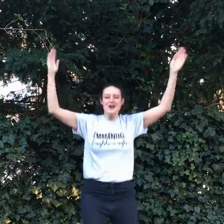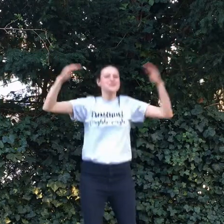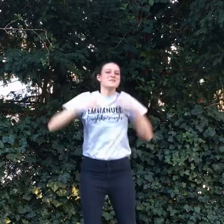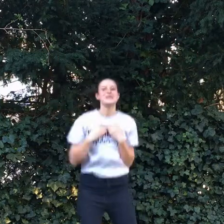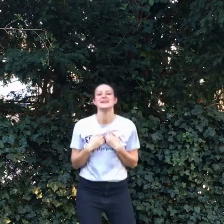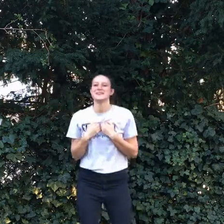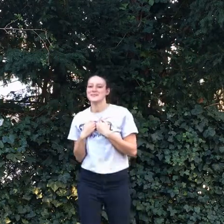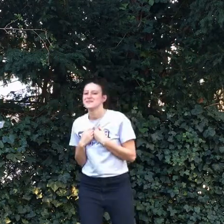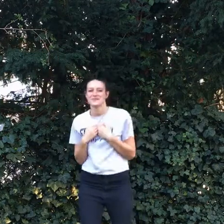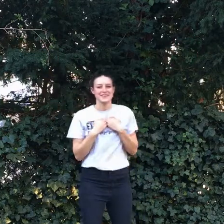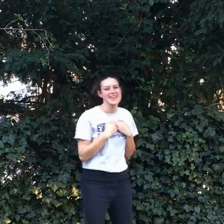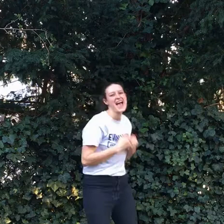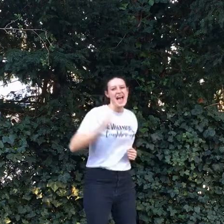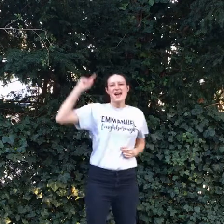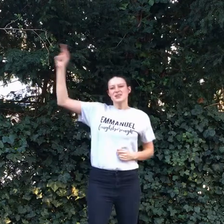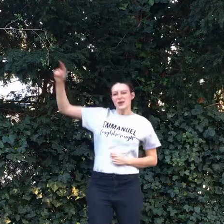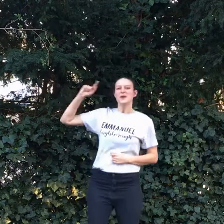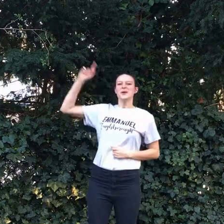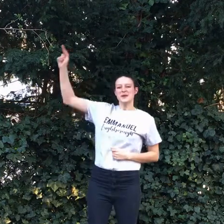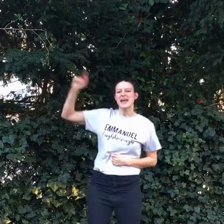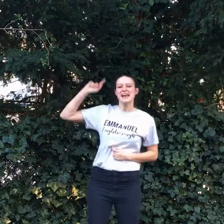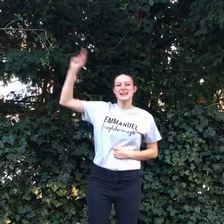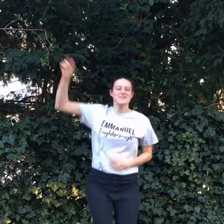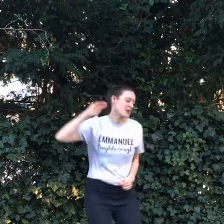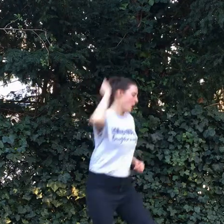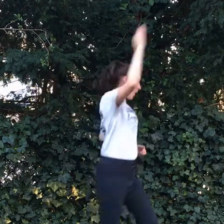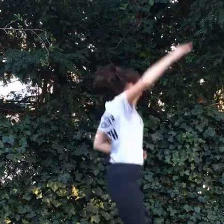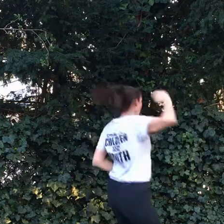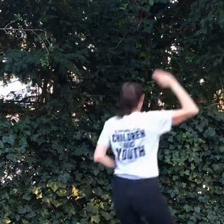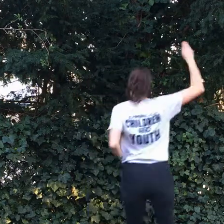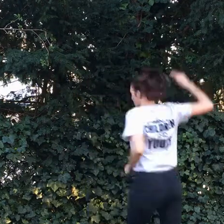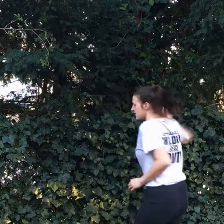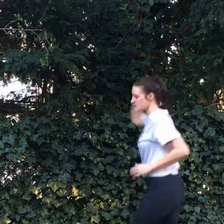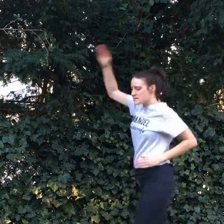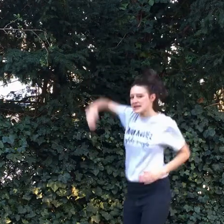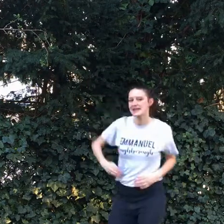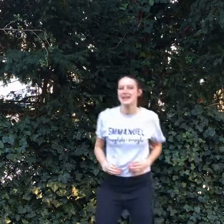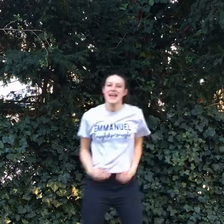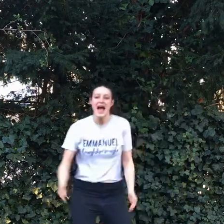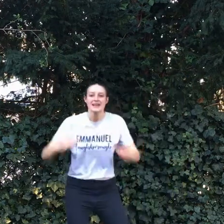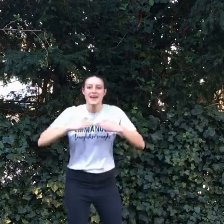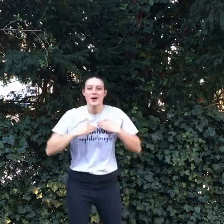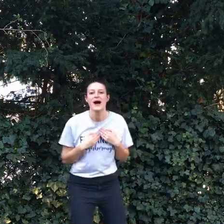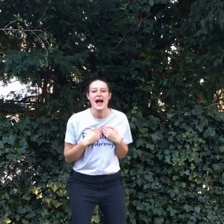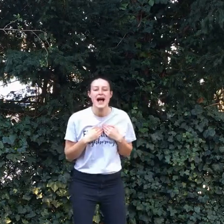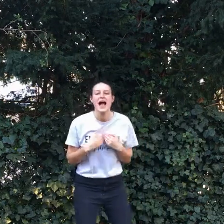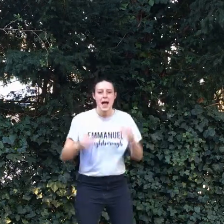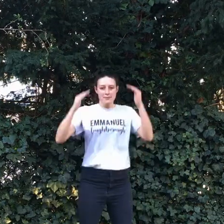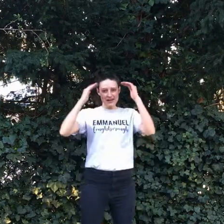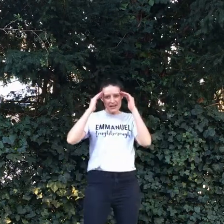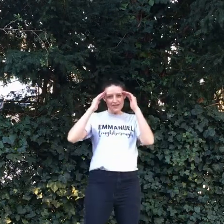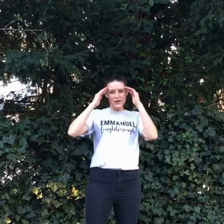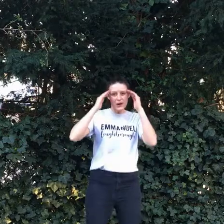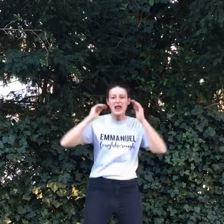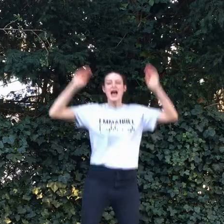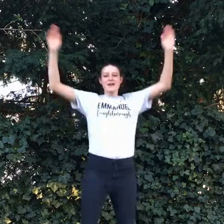wild for me. You gave it all for me, now I believe your love